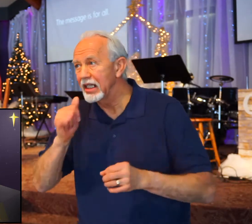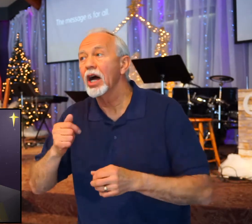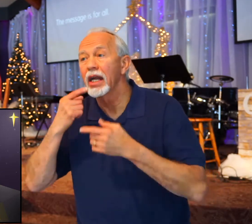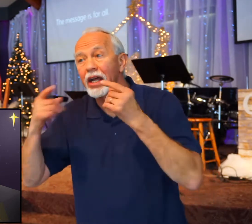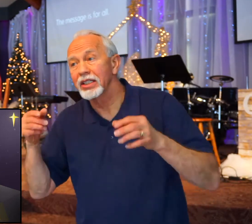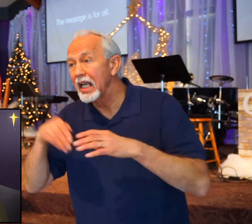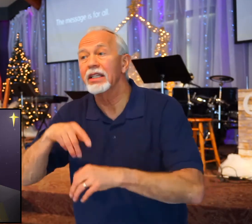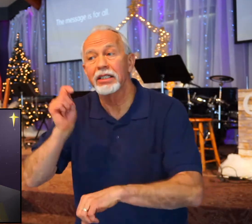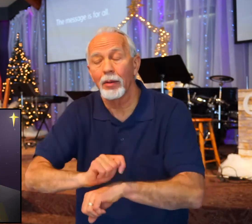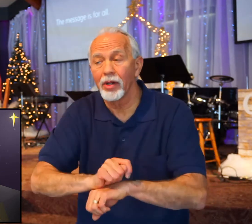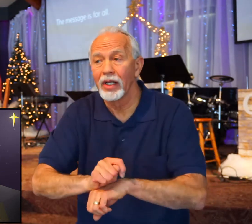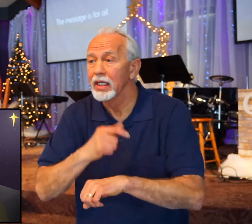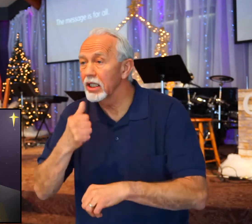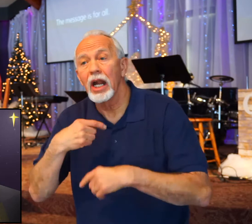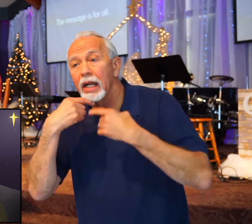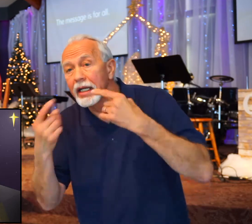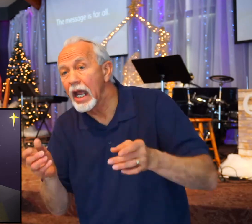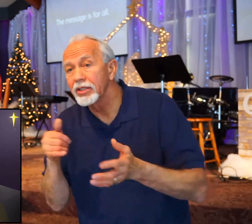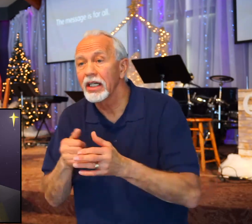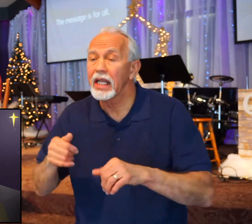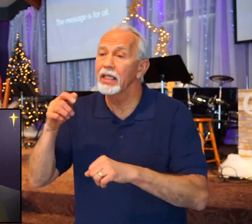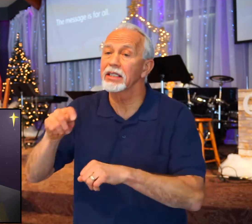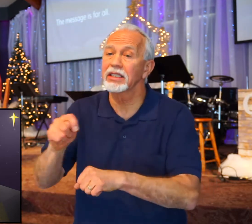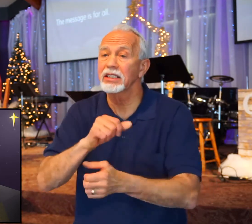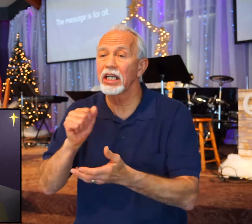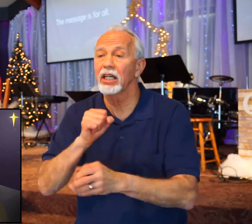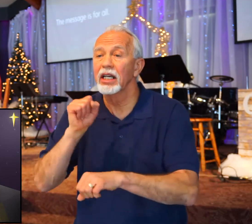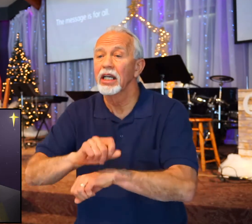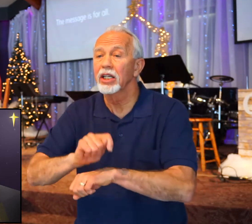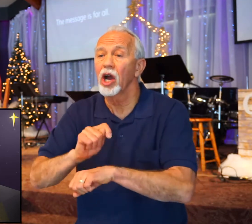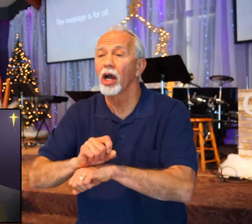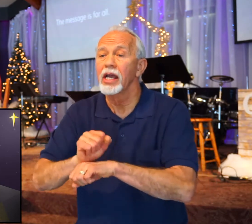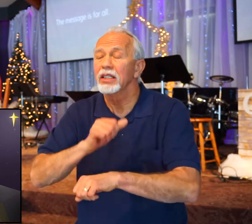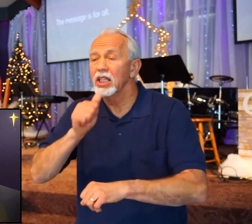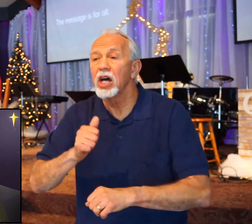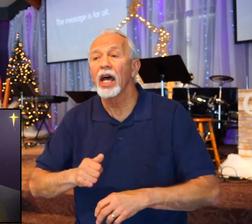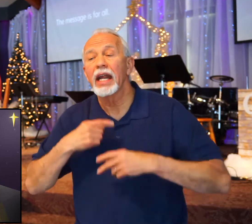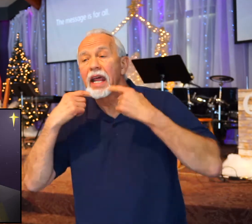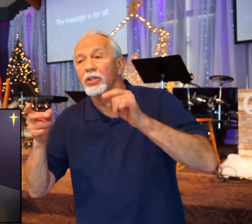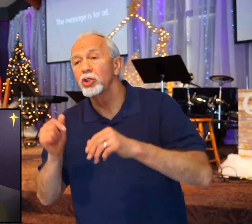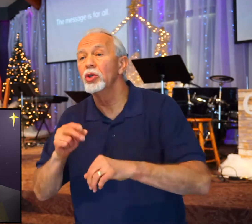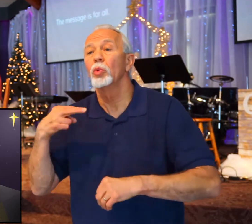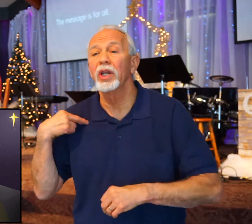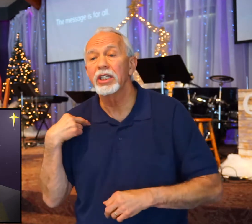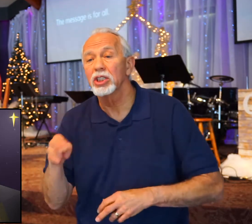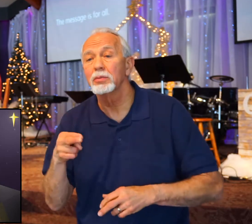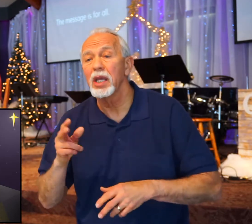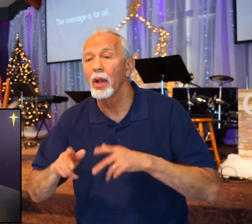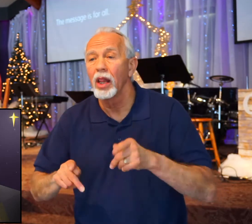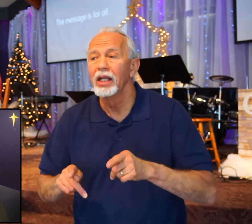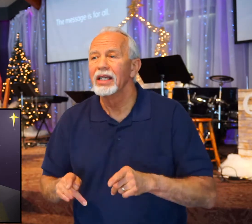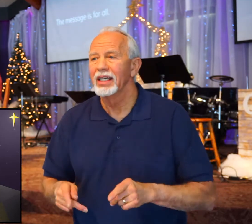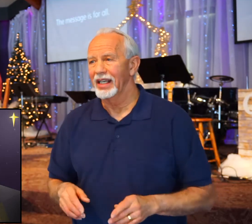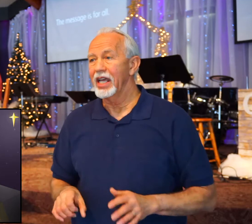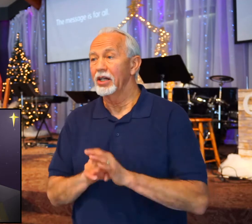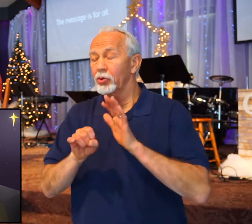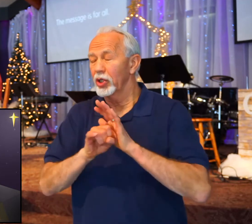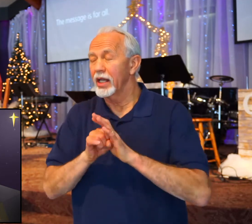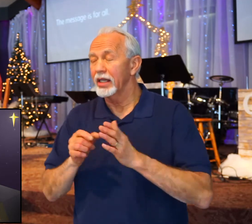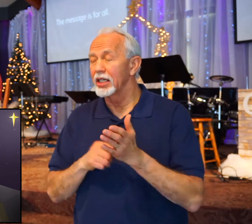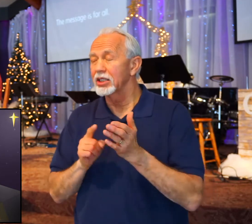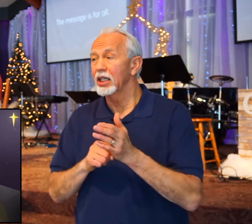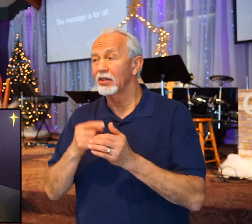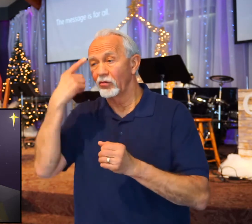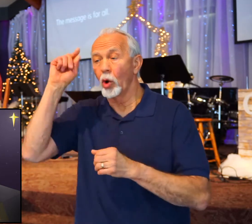temple. He did not announce it in the synagogue. He did not announce it to the religious crowd. To illustrate this message